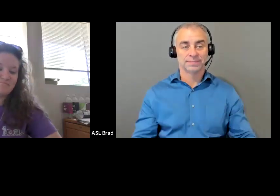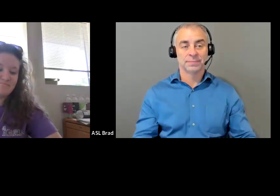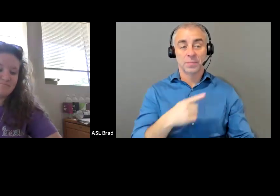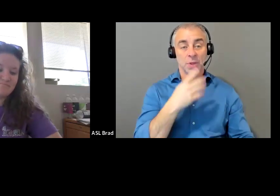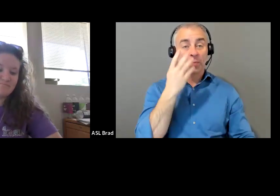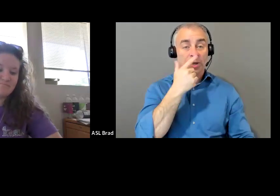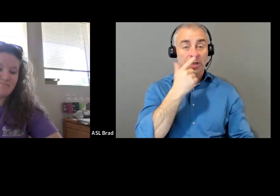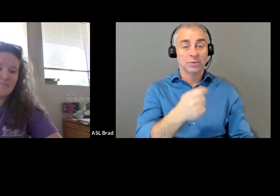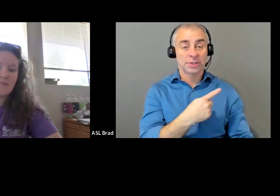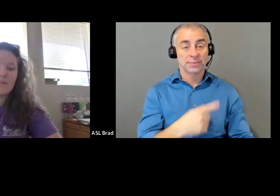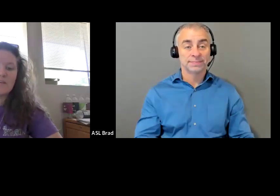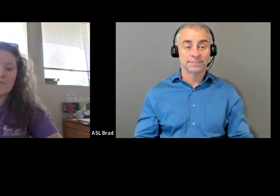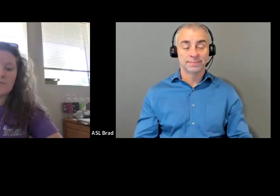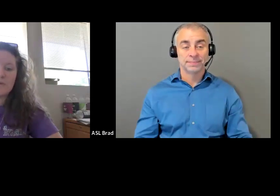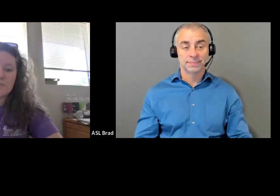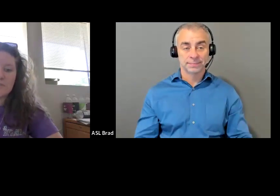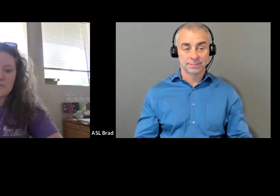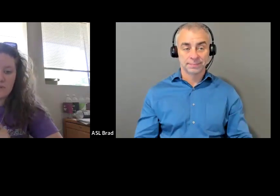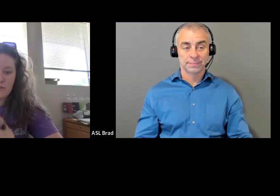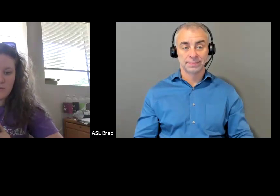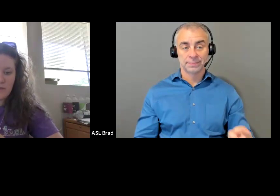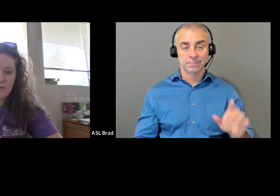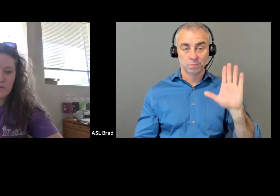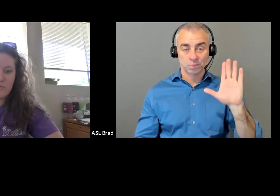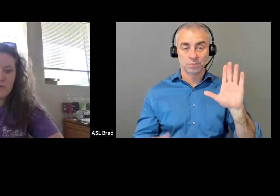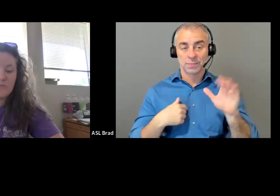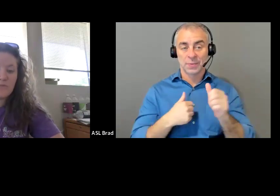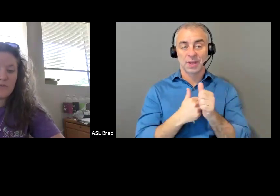pretty interesting. Question to follow up with